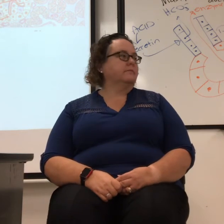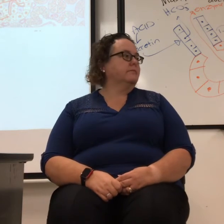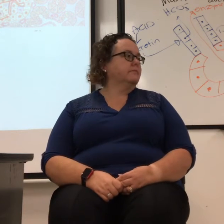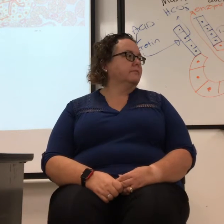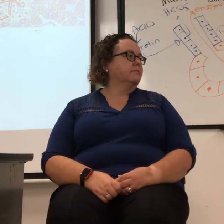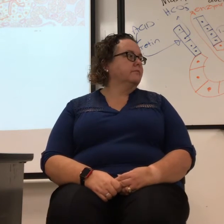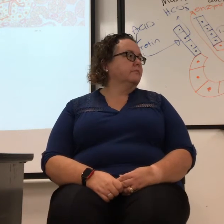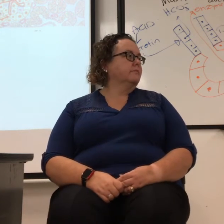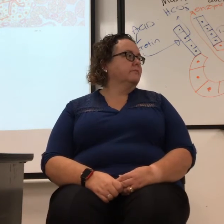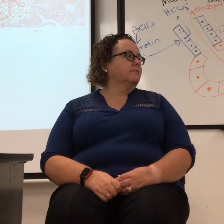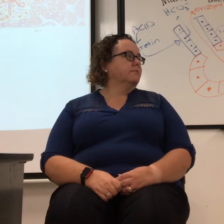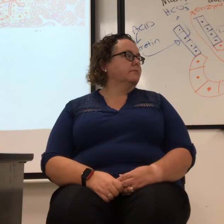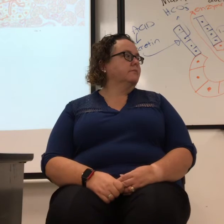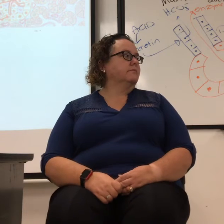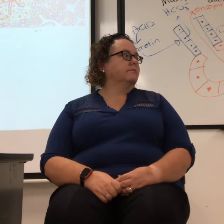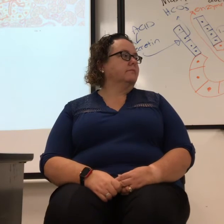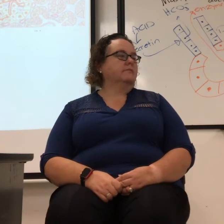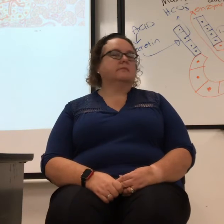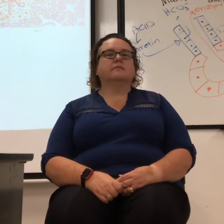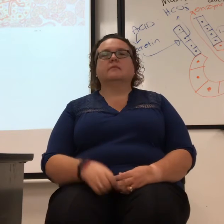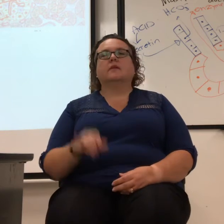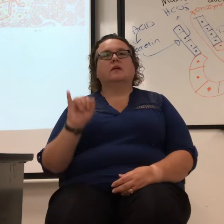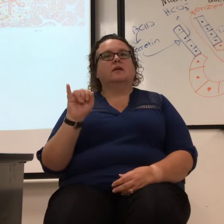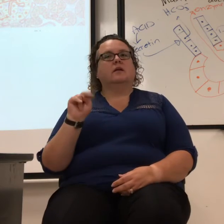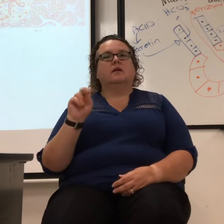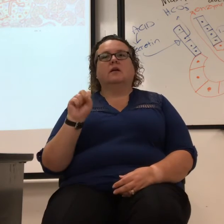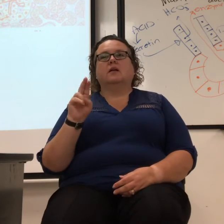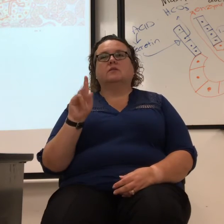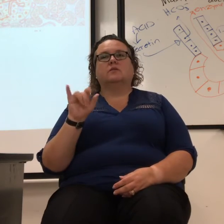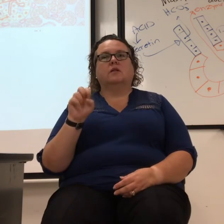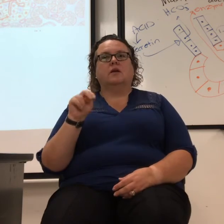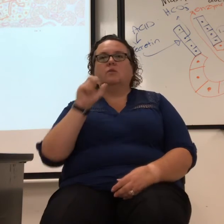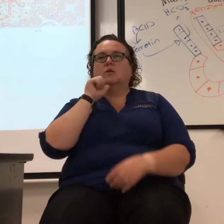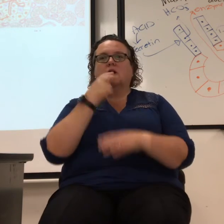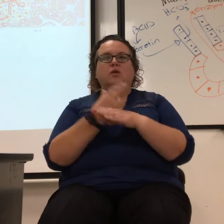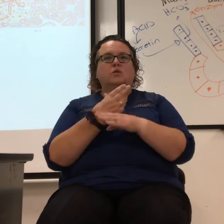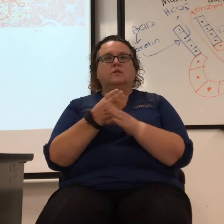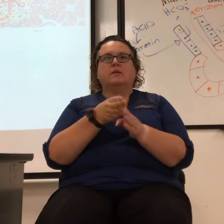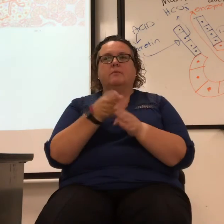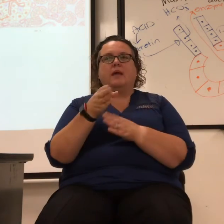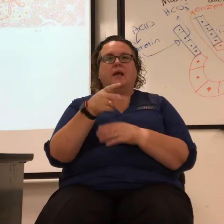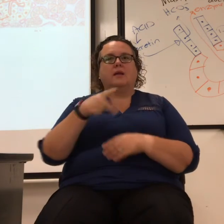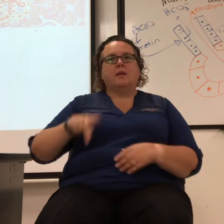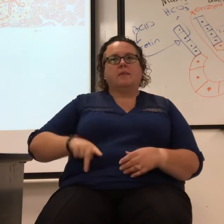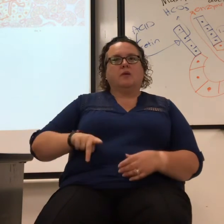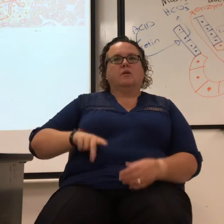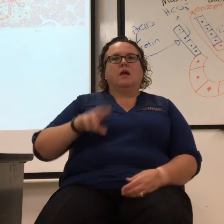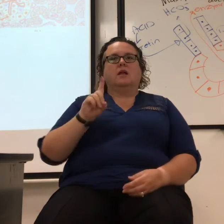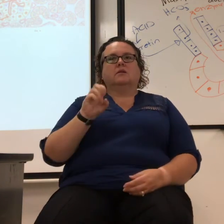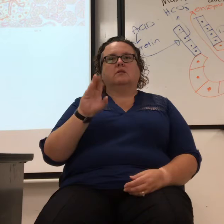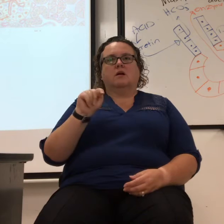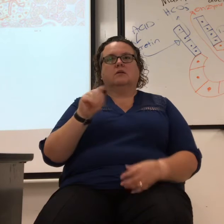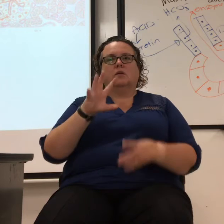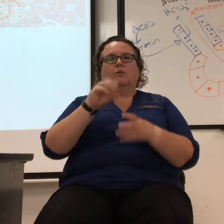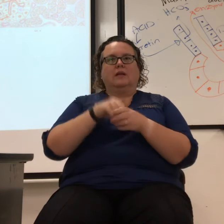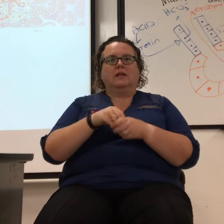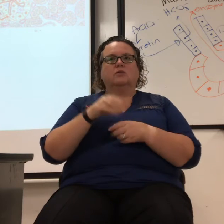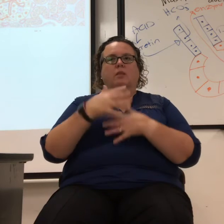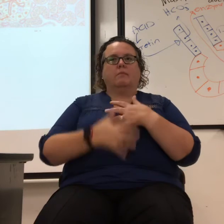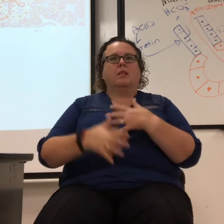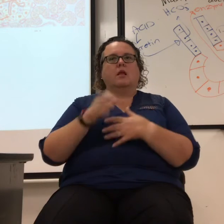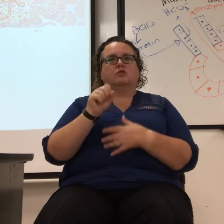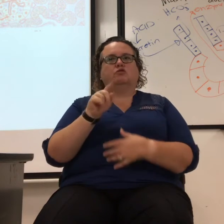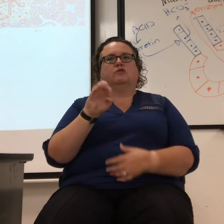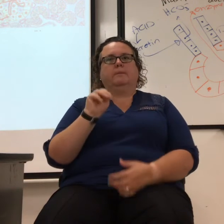insulin. Insulin will not use the main pancreatic duct. It's a hormone. It'll get into the bloodstream.